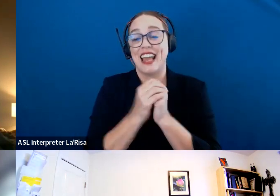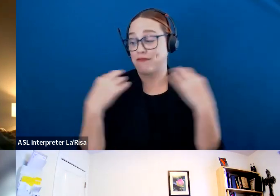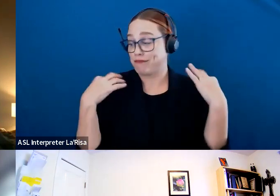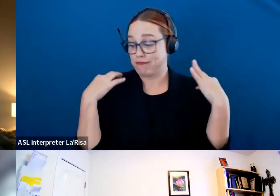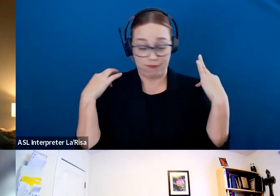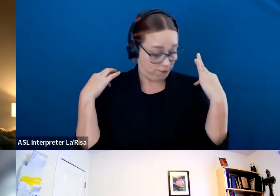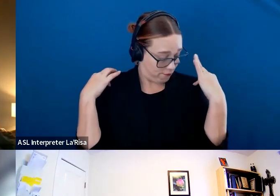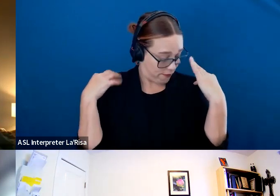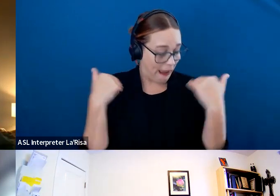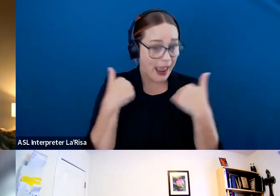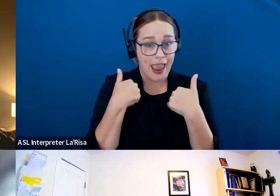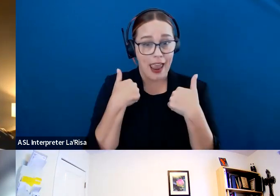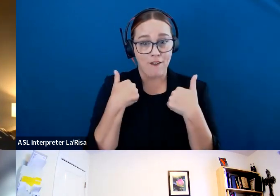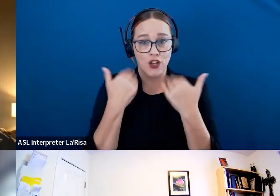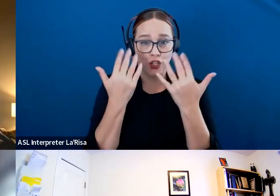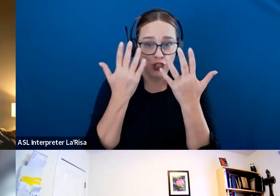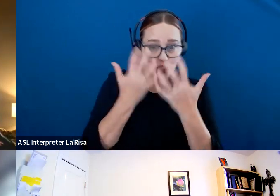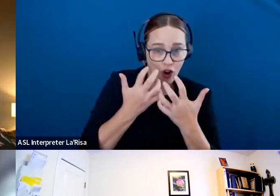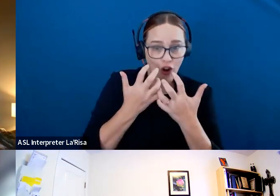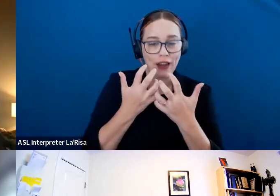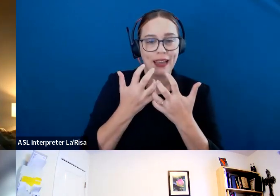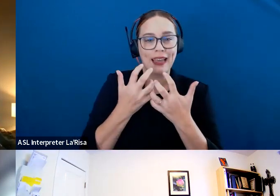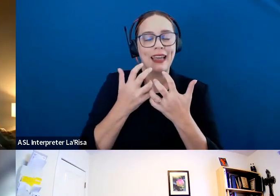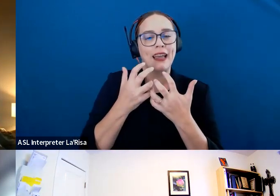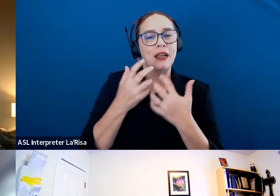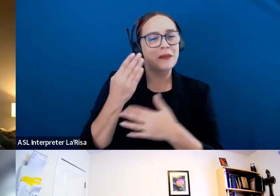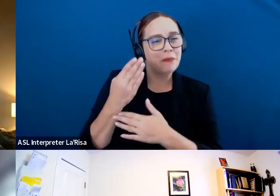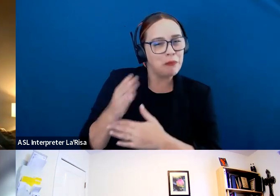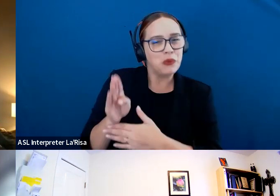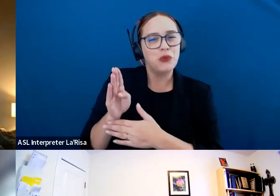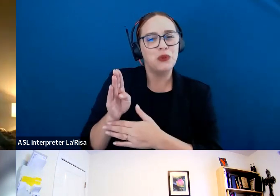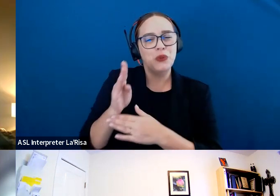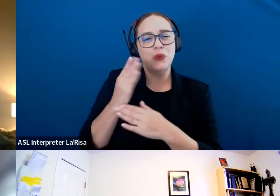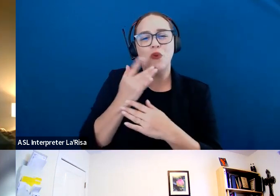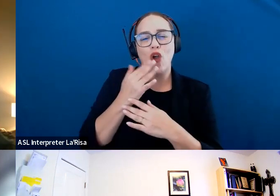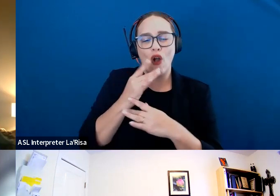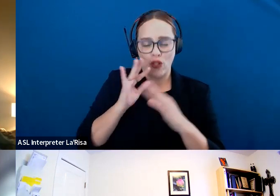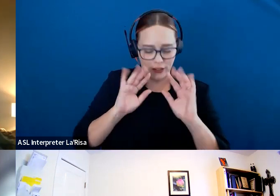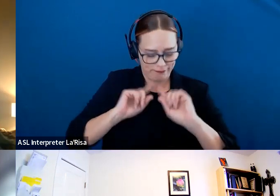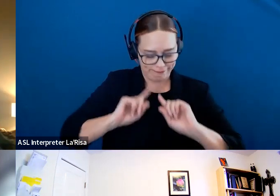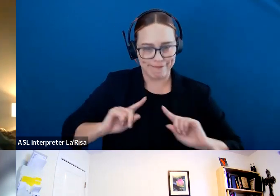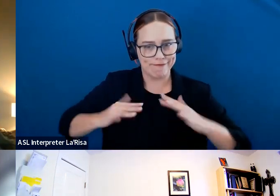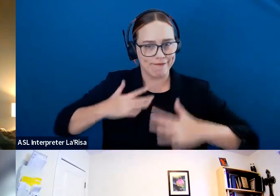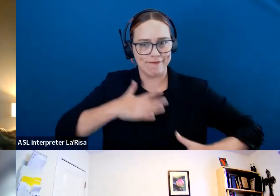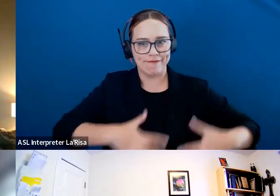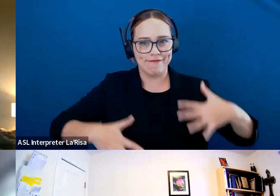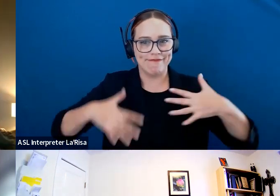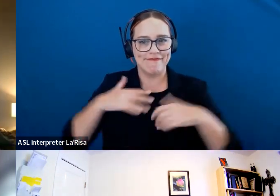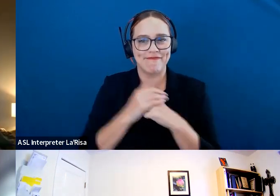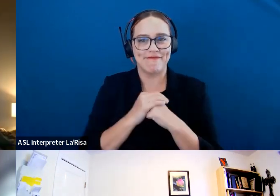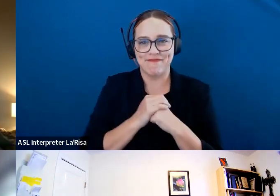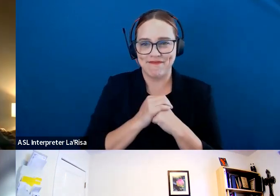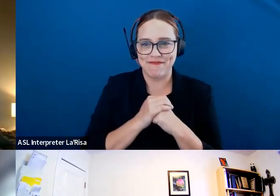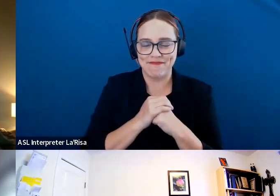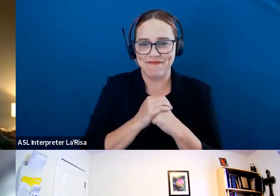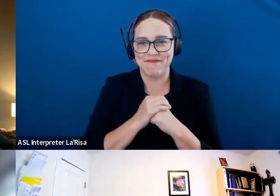dark navy shirt with different colors on them, different little prints and colors. So